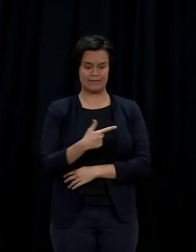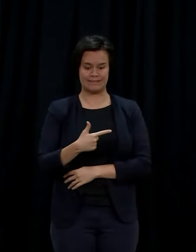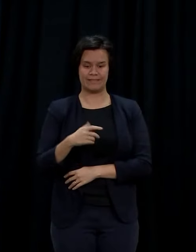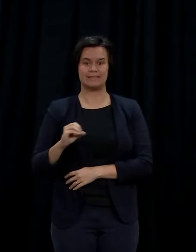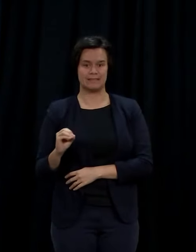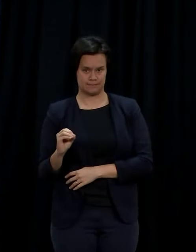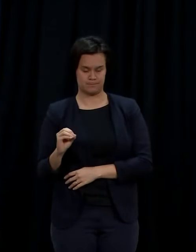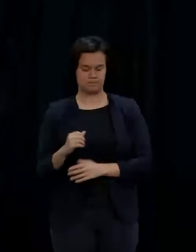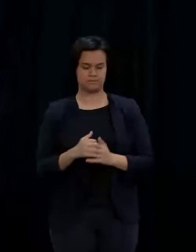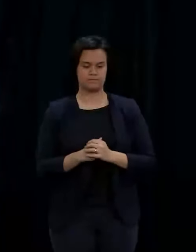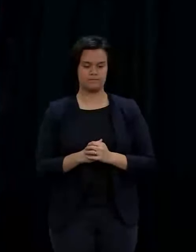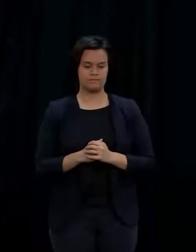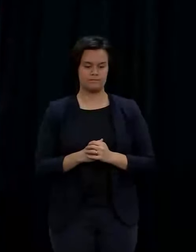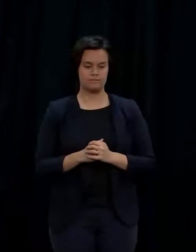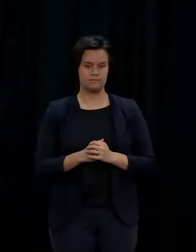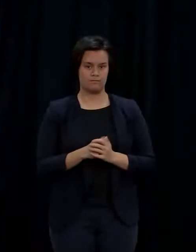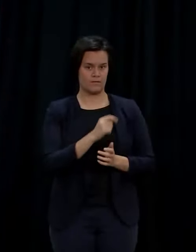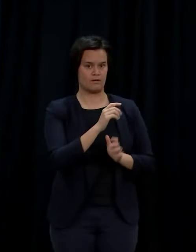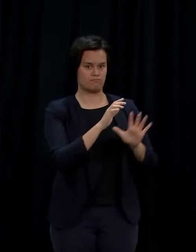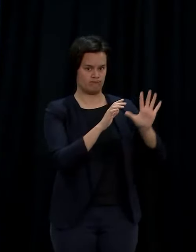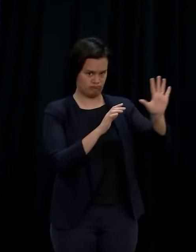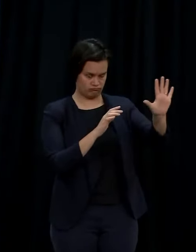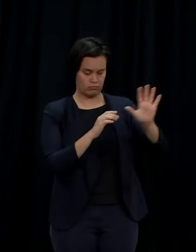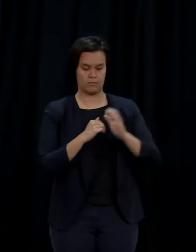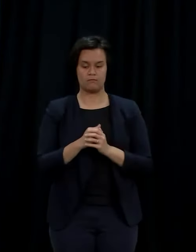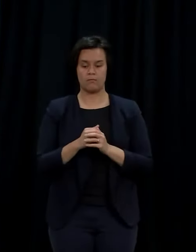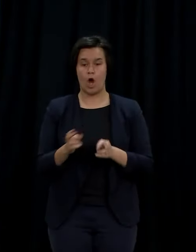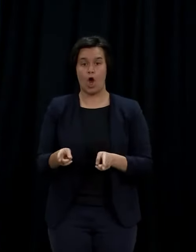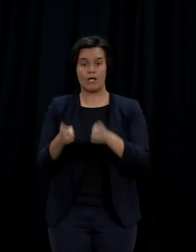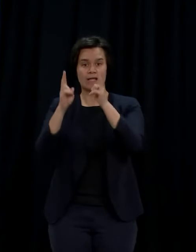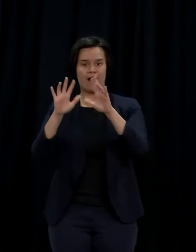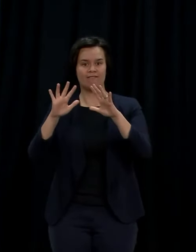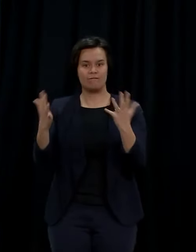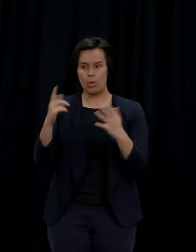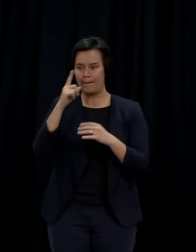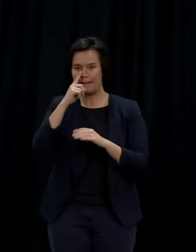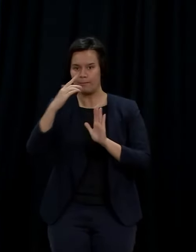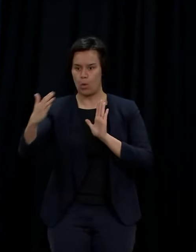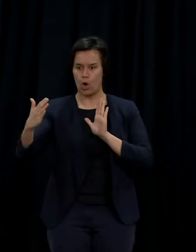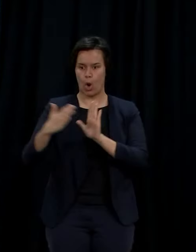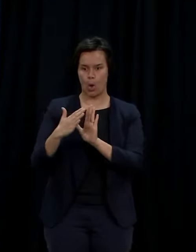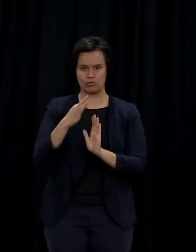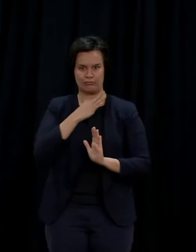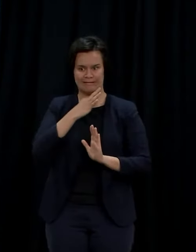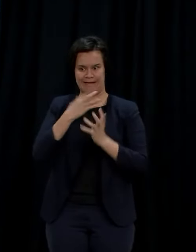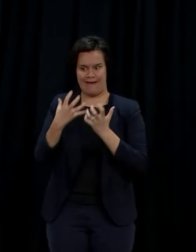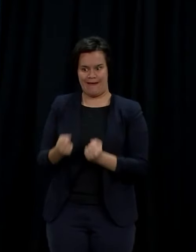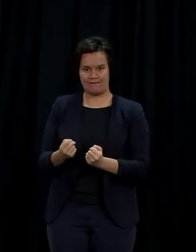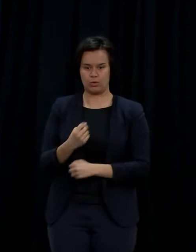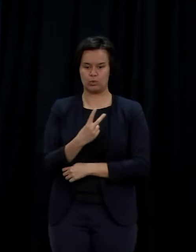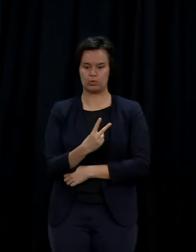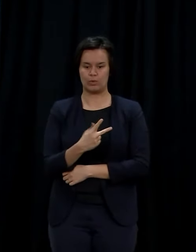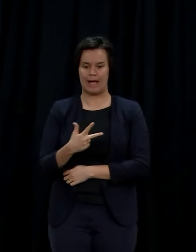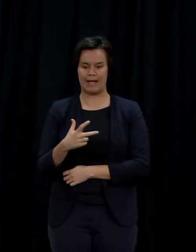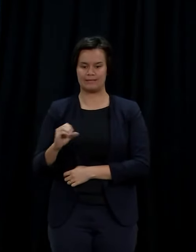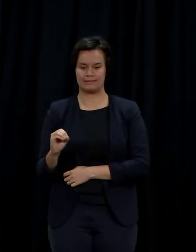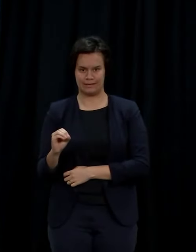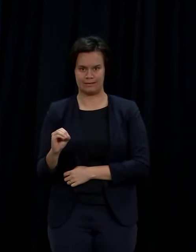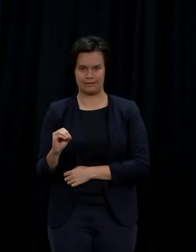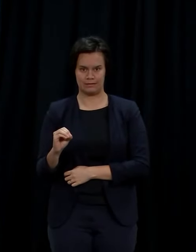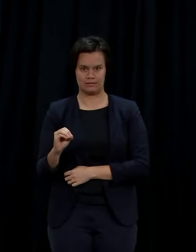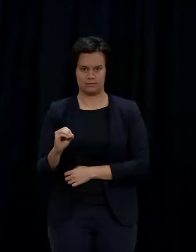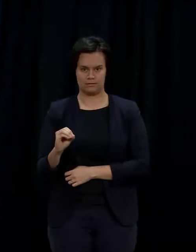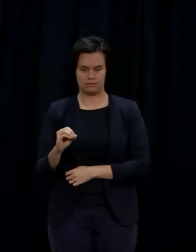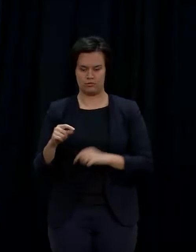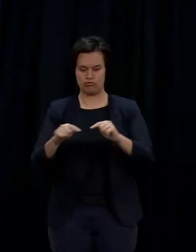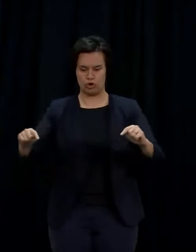285 rooms available for close contacts also. we do still have available